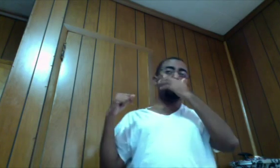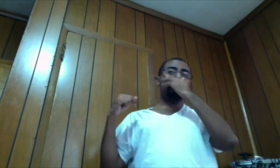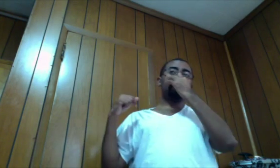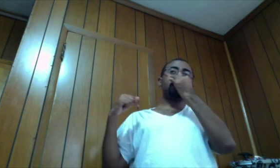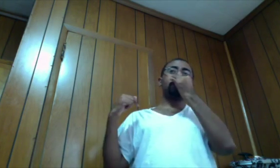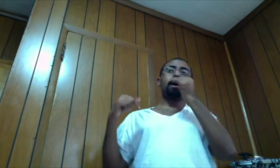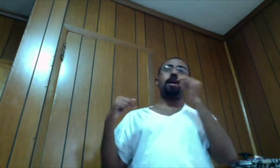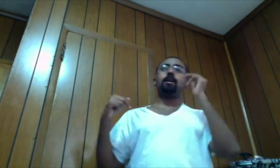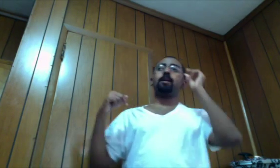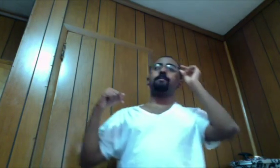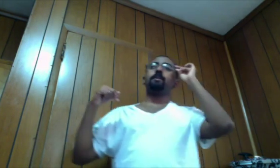that's why